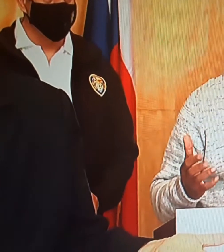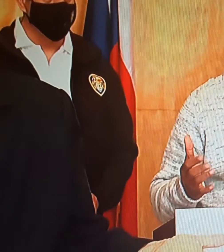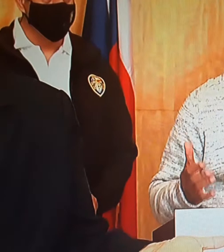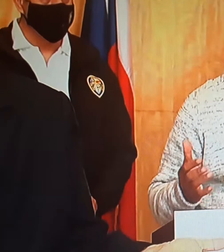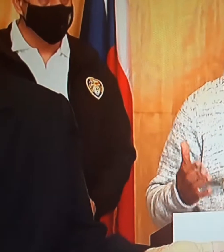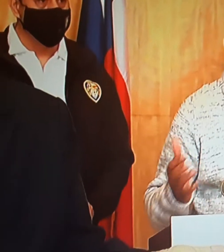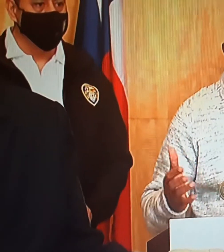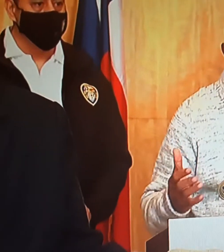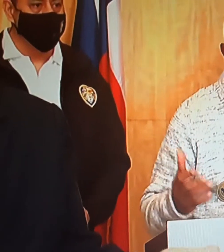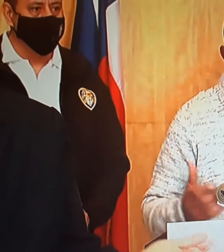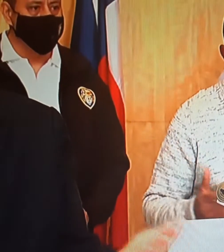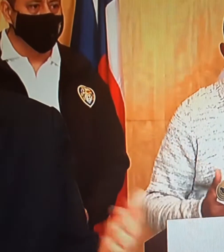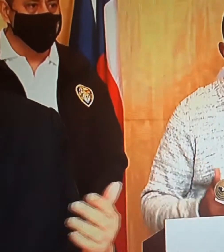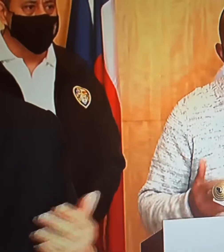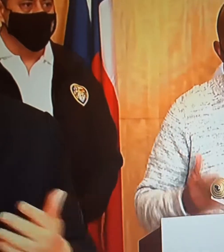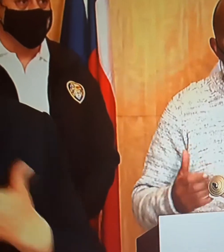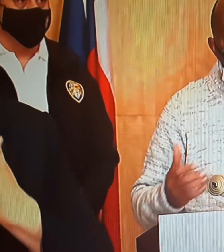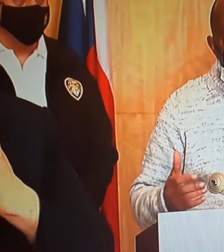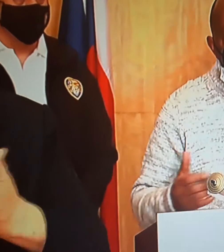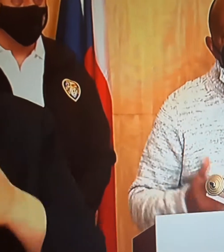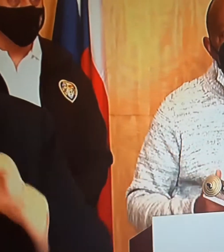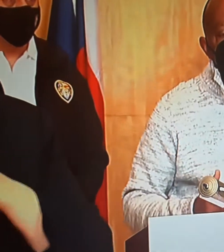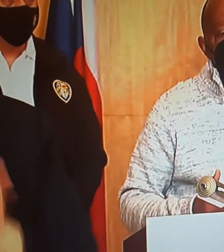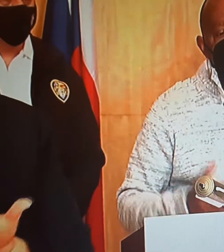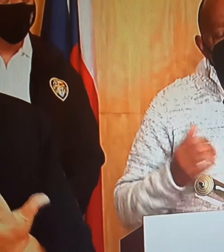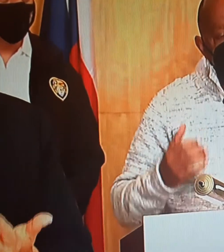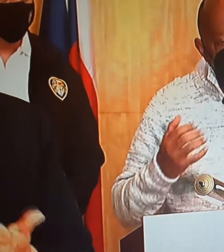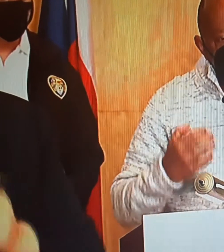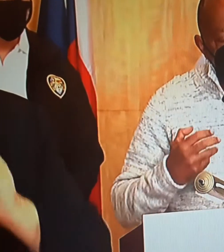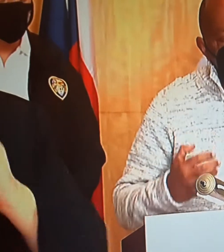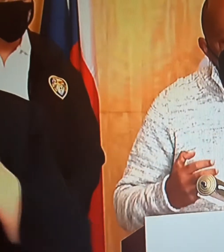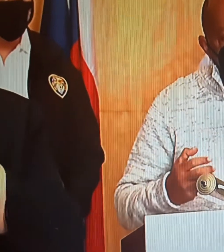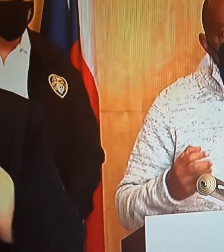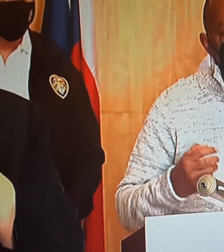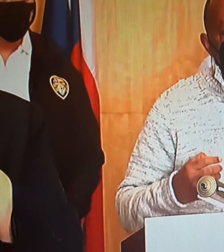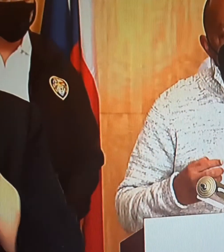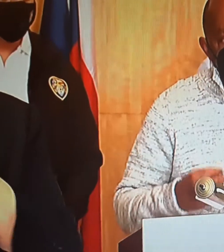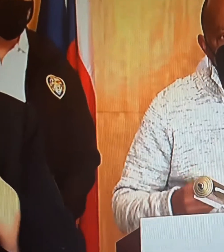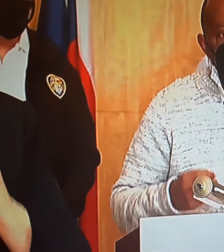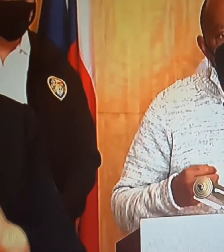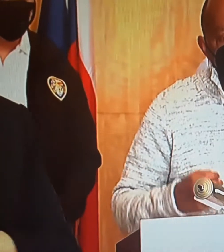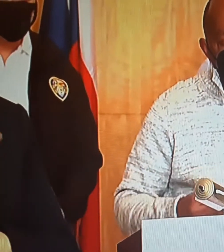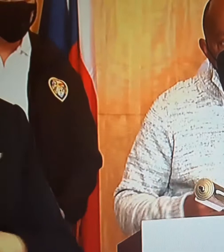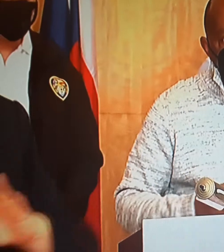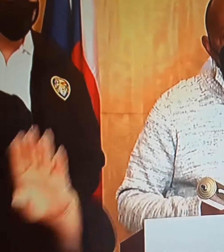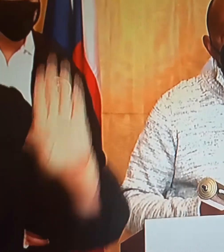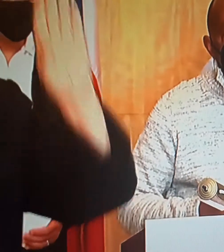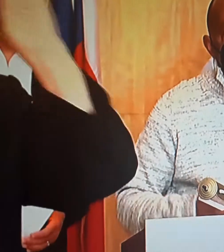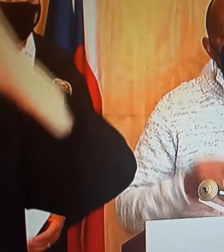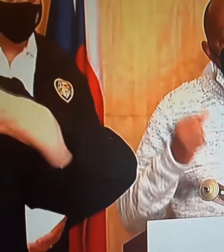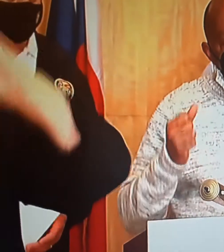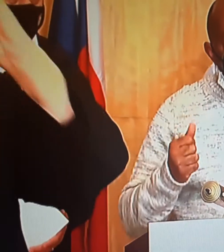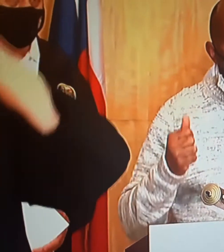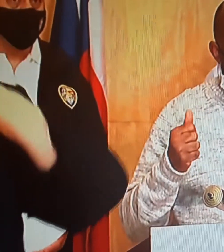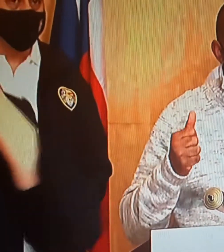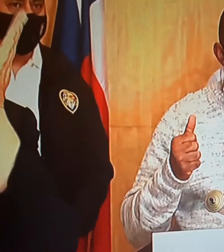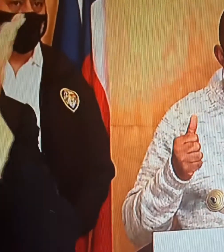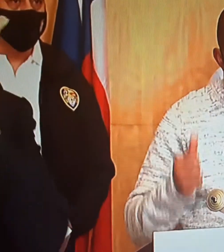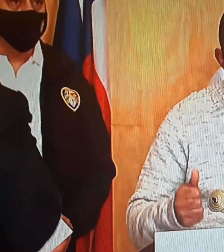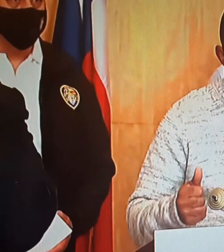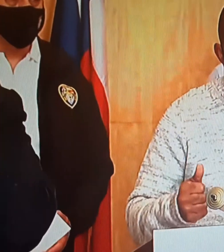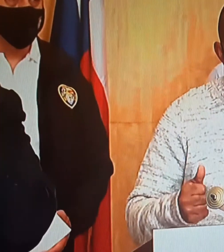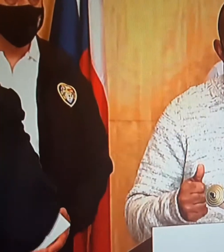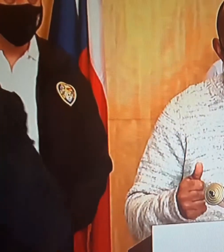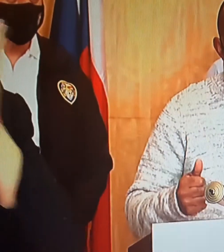How do we assist them to rebuild and to ease the pressure and the anxiety on them, especially for